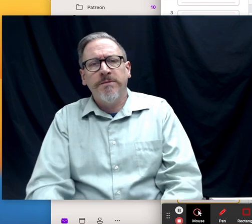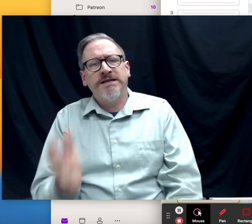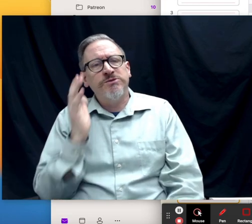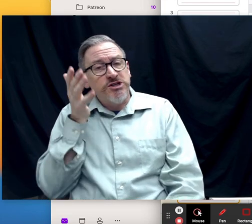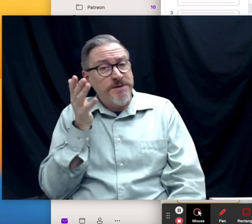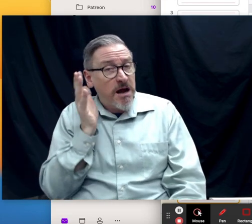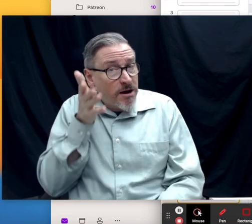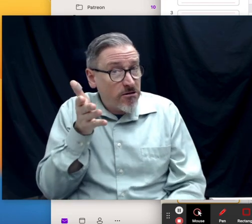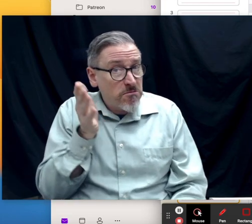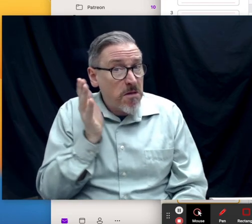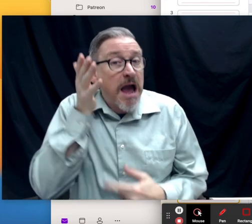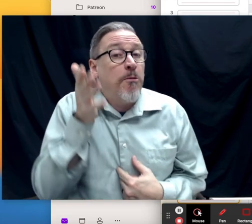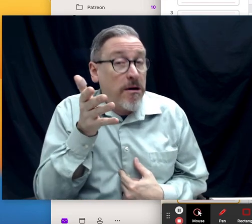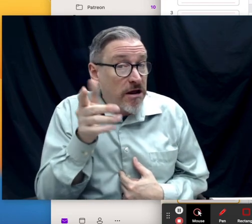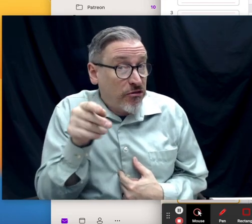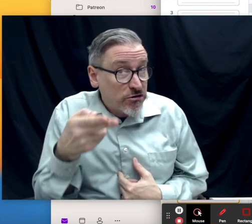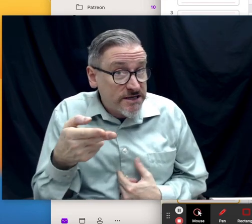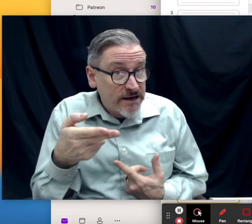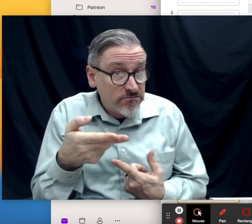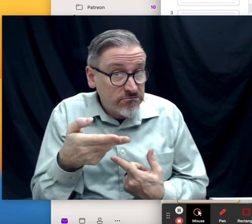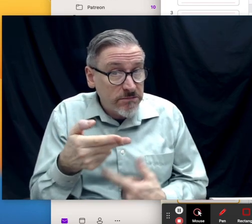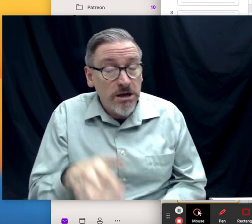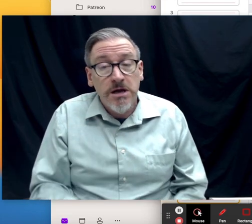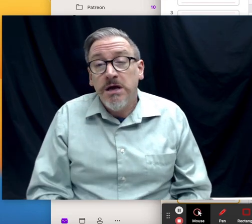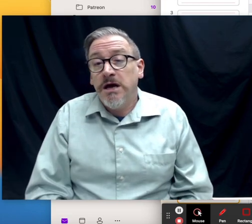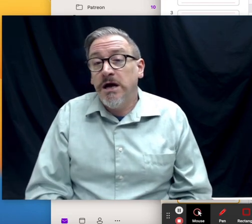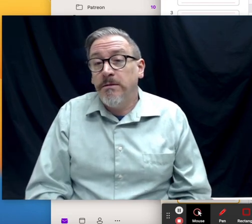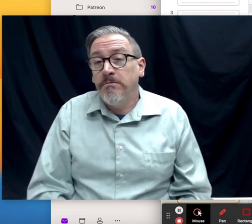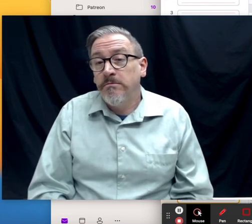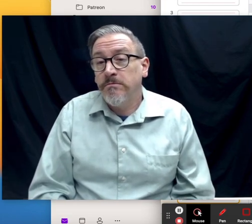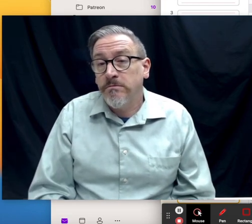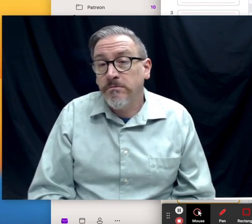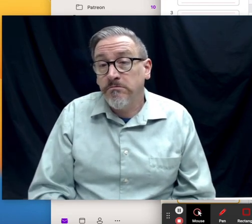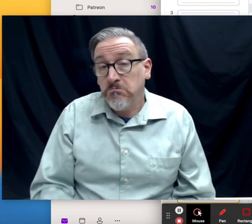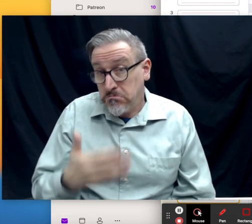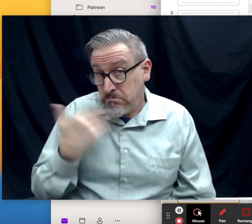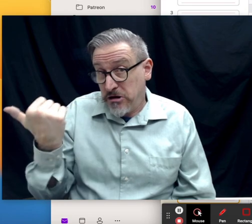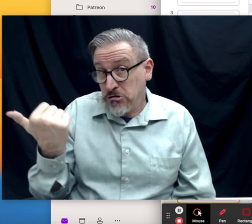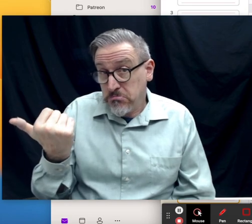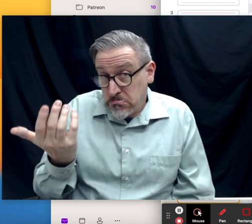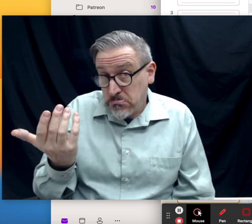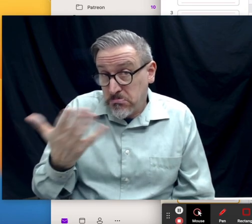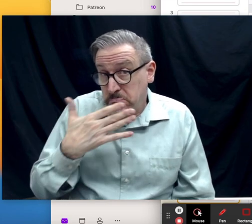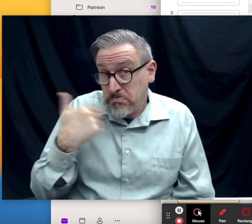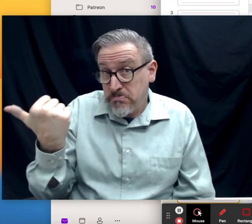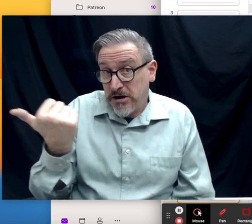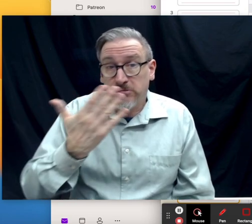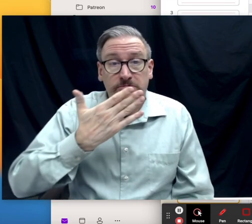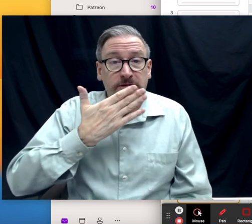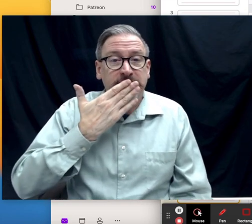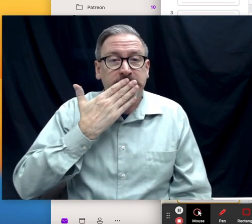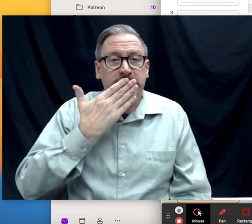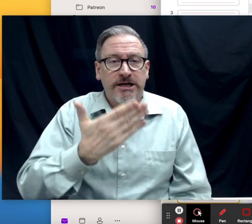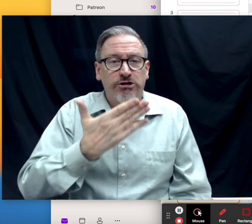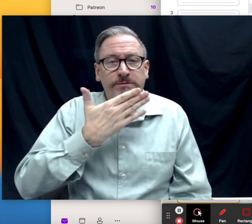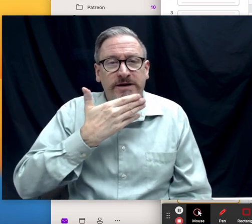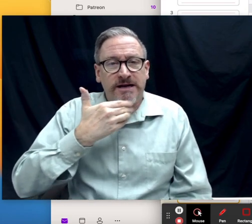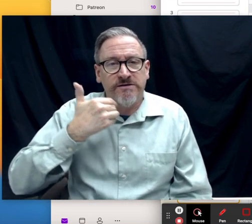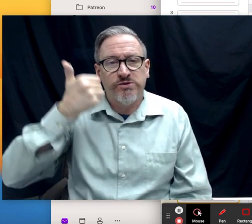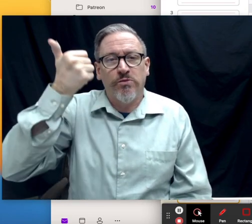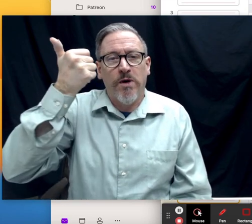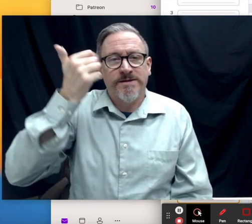is, but this would just mean how about on Thursday? Um, better, better. It's like